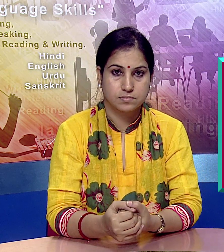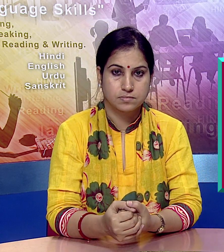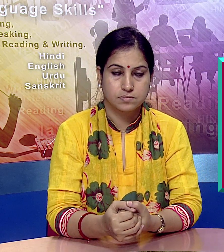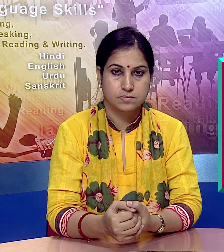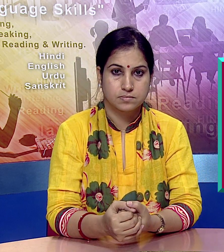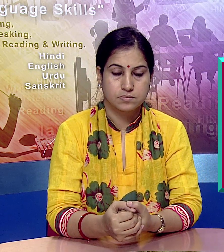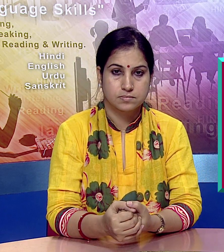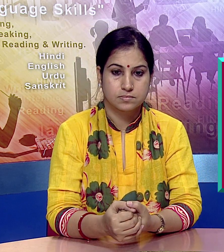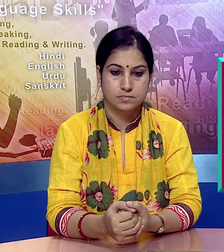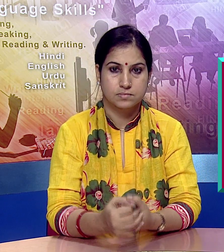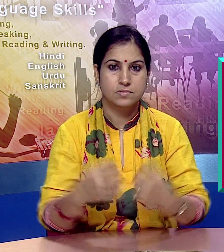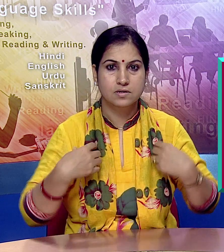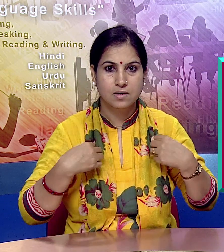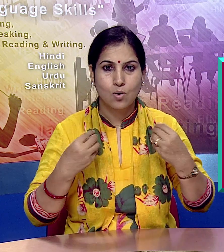Take a soft cloth